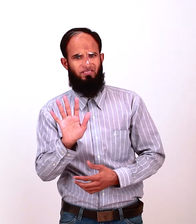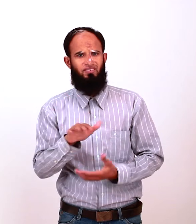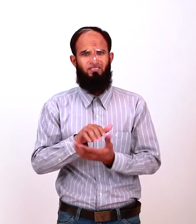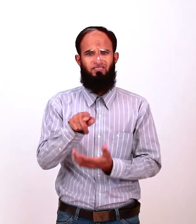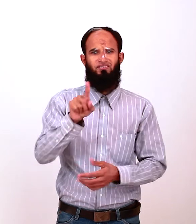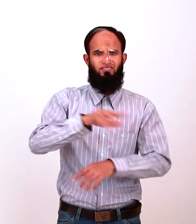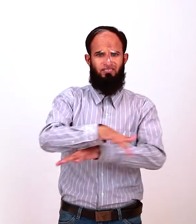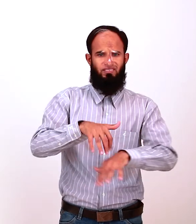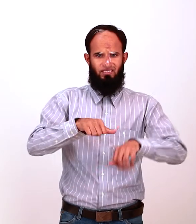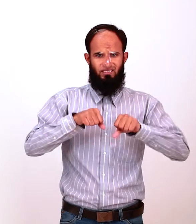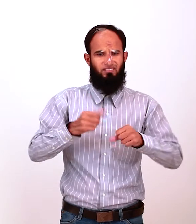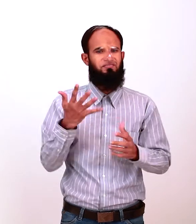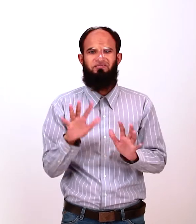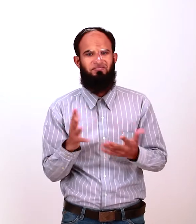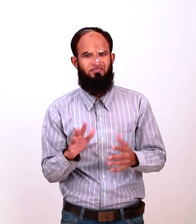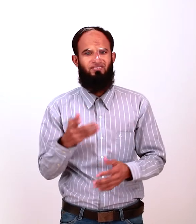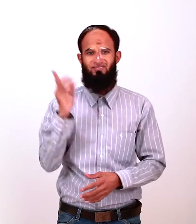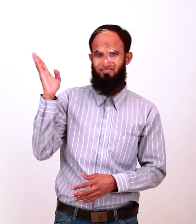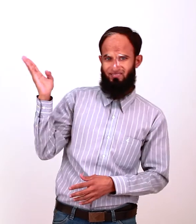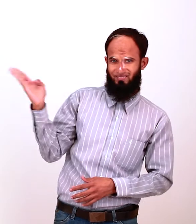However, you would not be able to do these things for 1 hour.